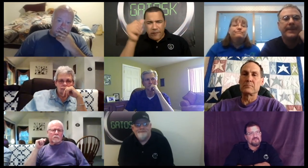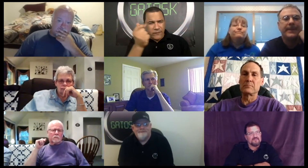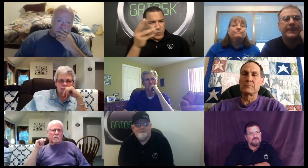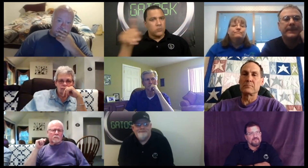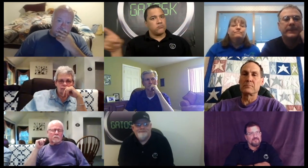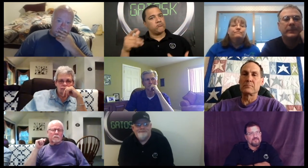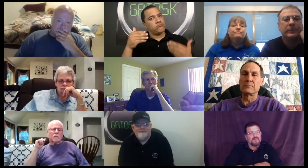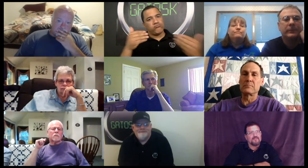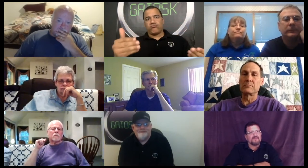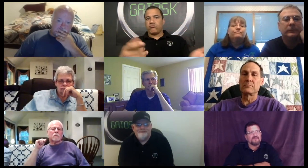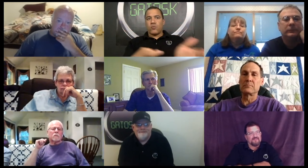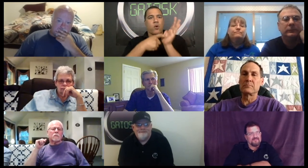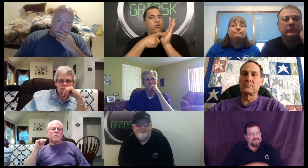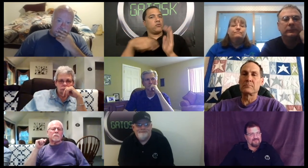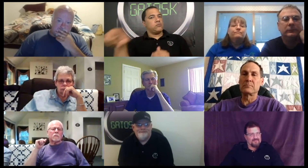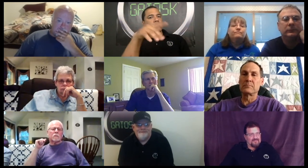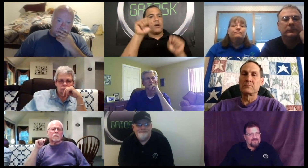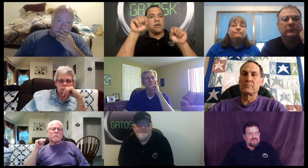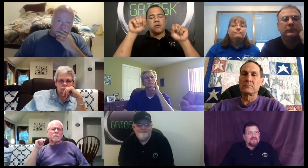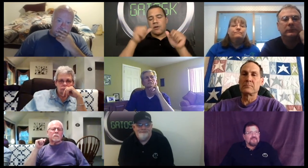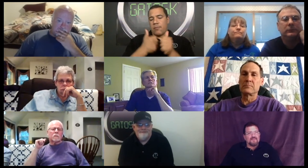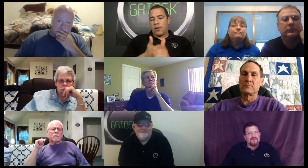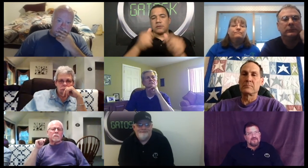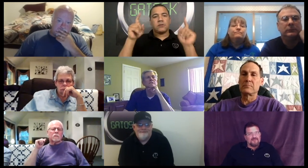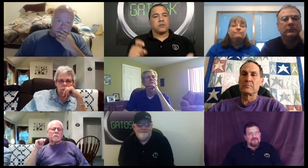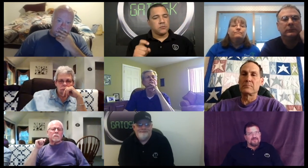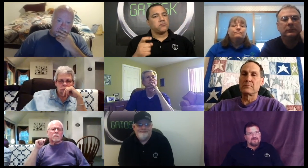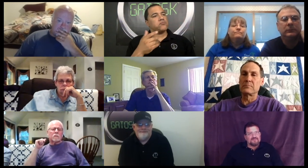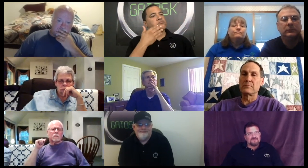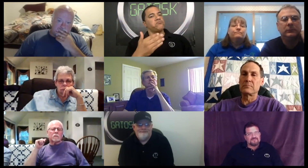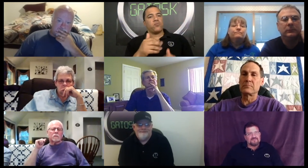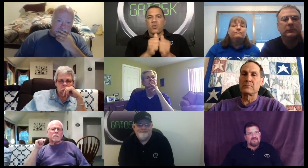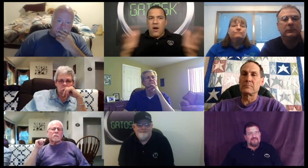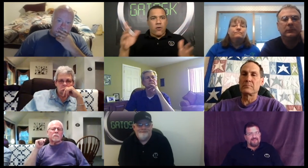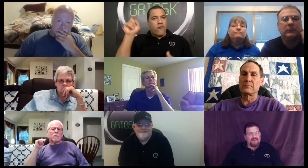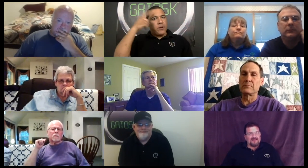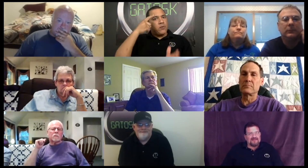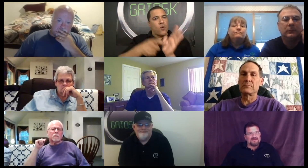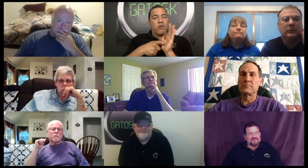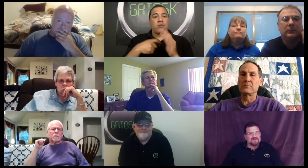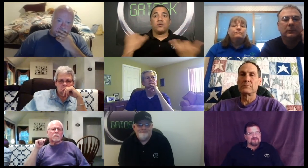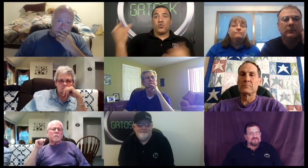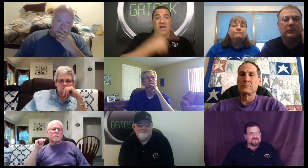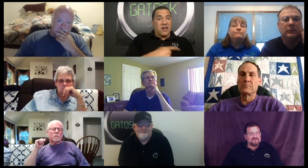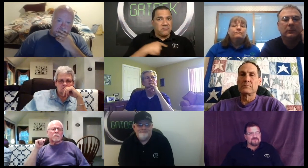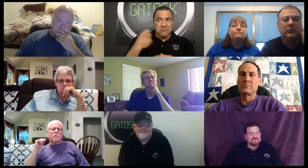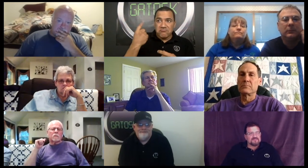There's a few other MLM companies that went ahead and added testing without the government stepping